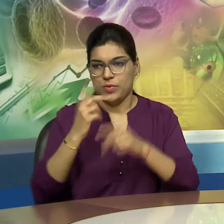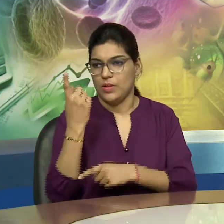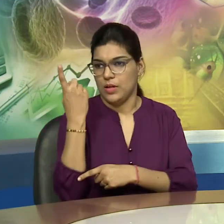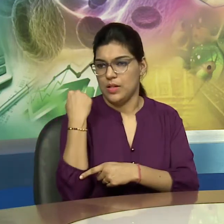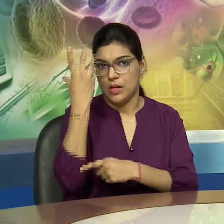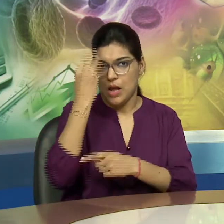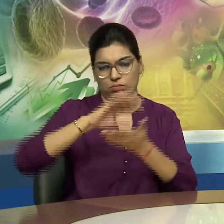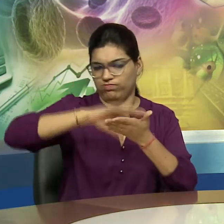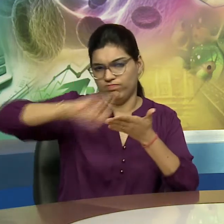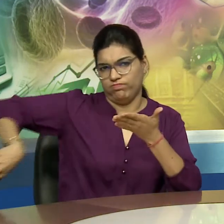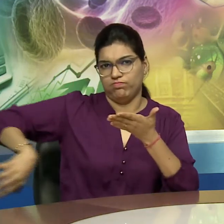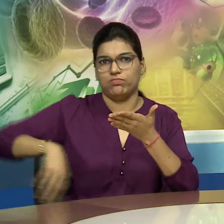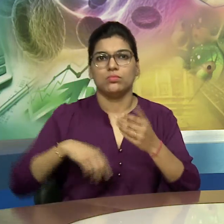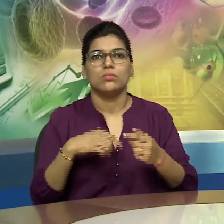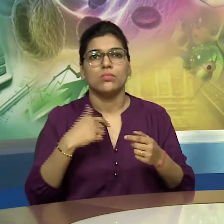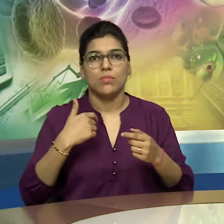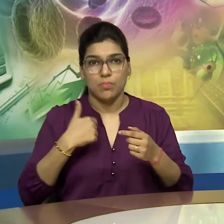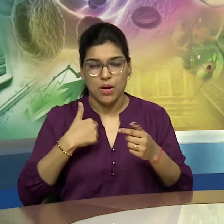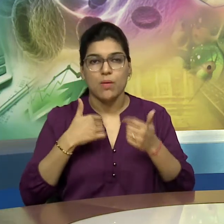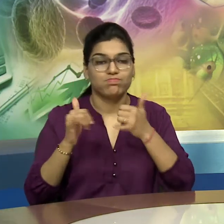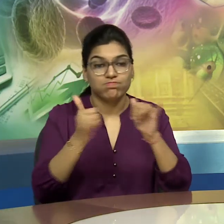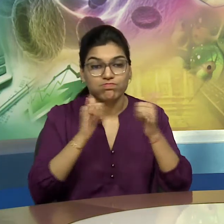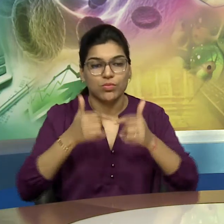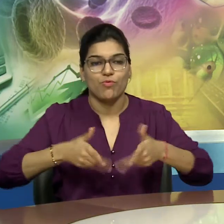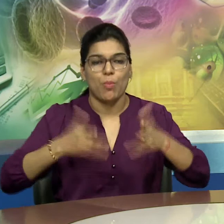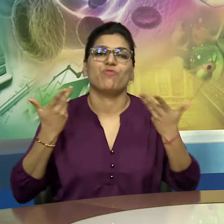if you do not use the word last night,